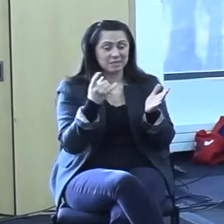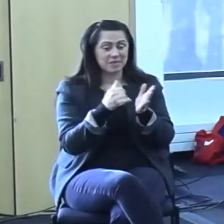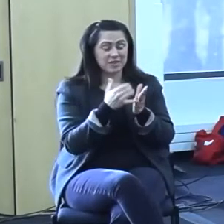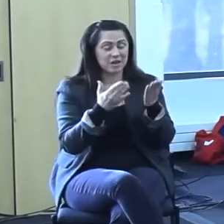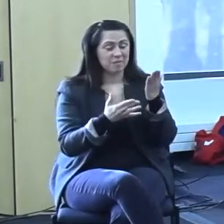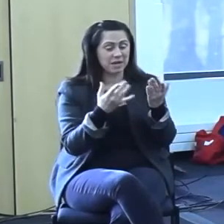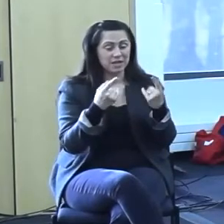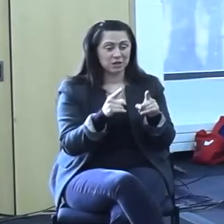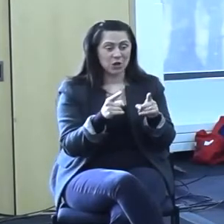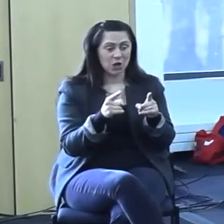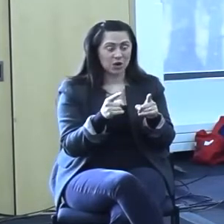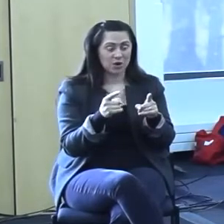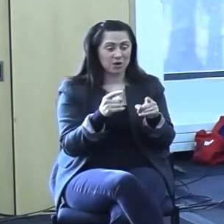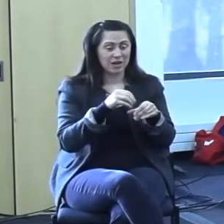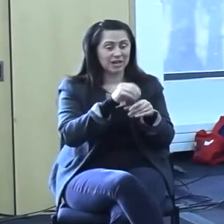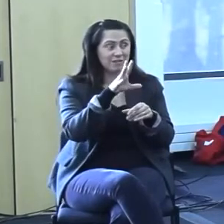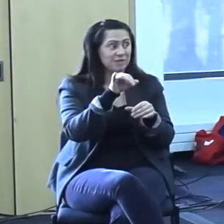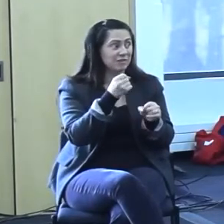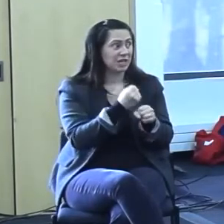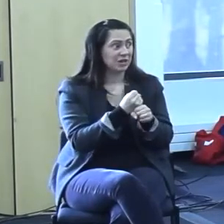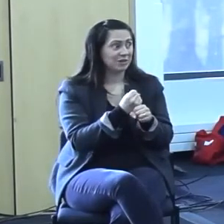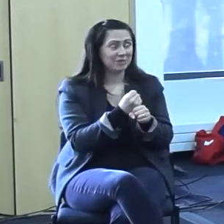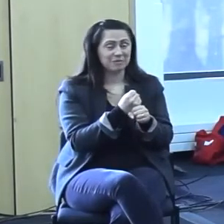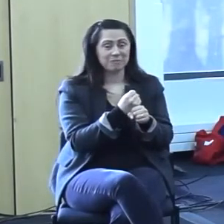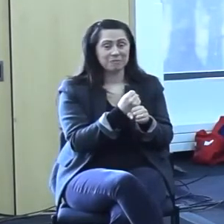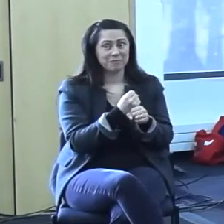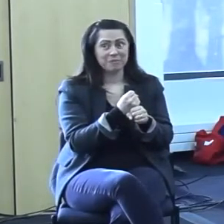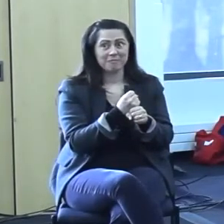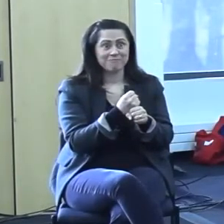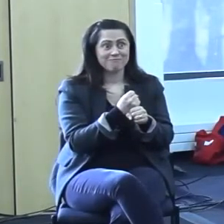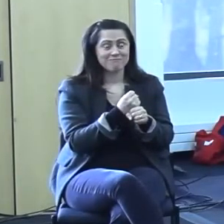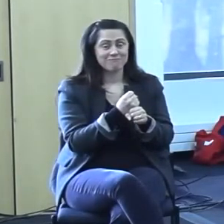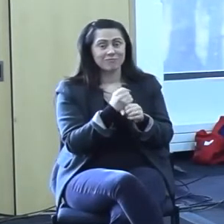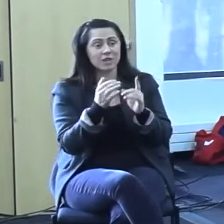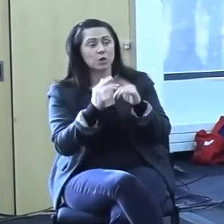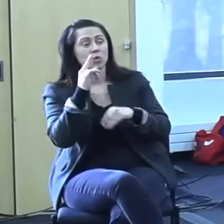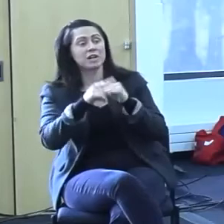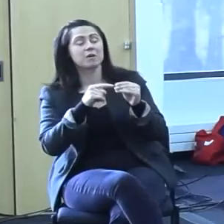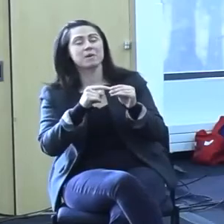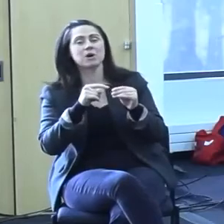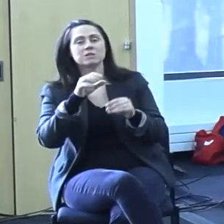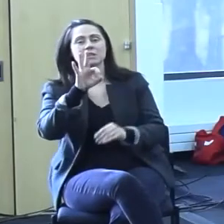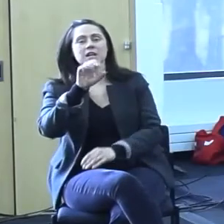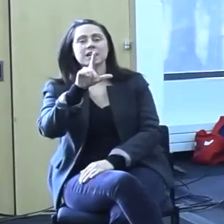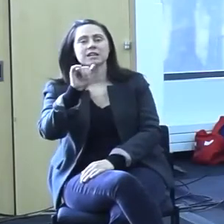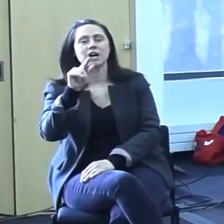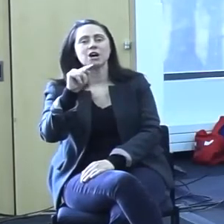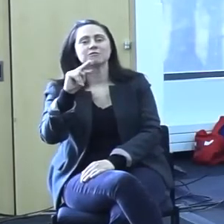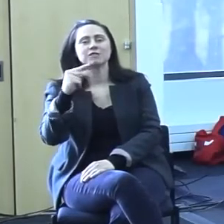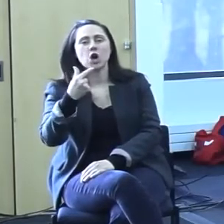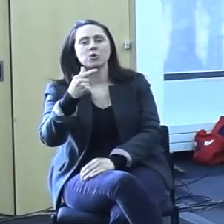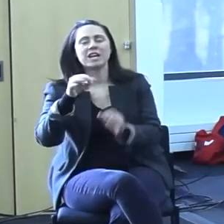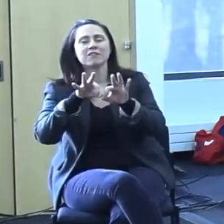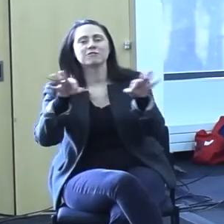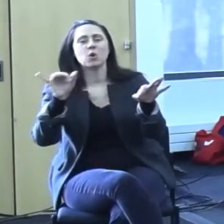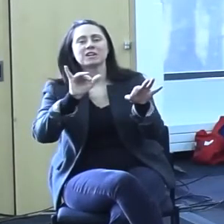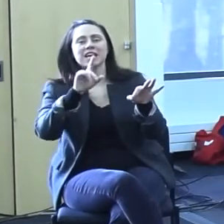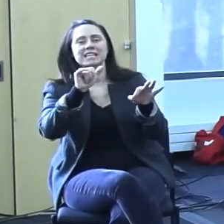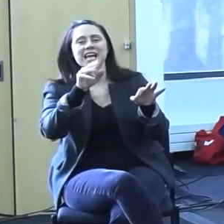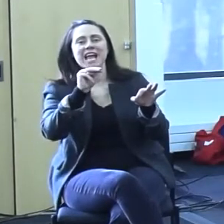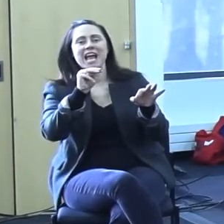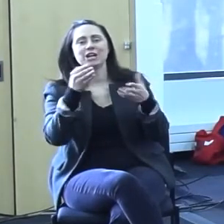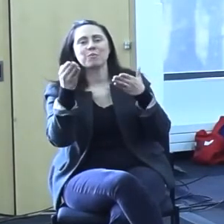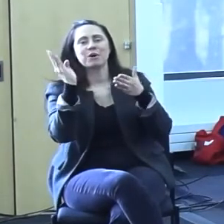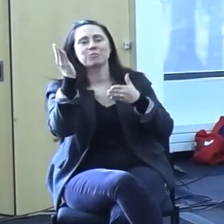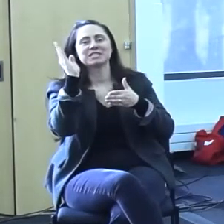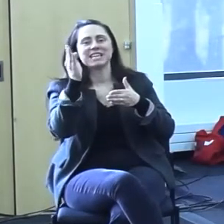might occur in like 50 years, right? How about a floating floor like Adam Yeah, presented on the that's what I first was event, thinking. right in the